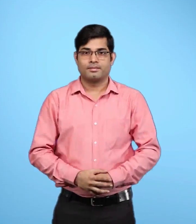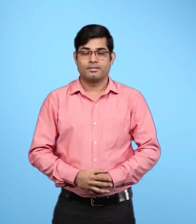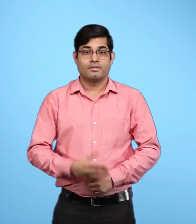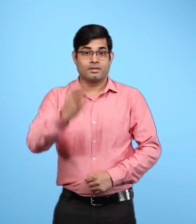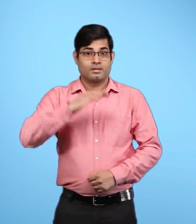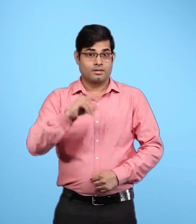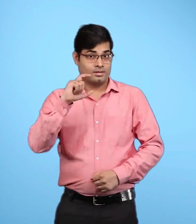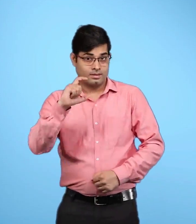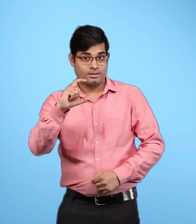Part C.